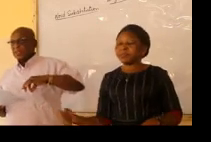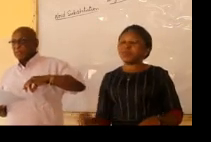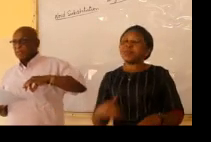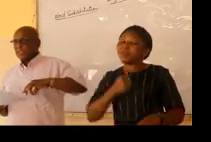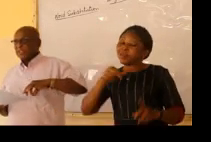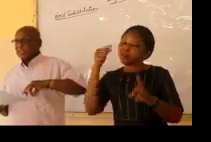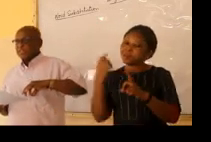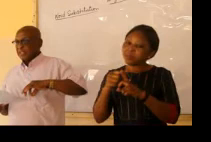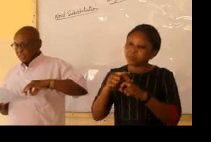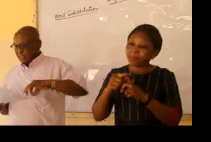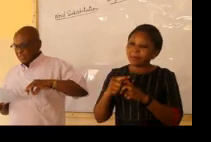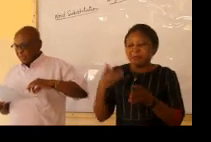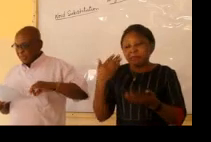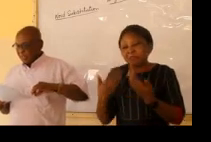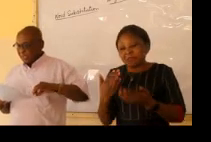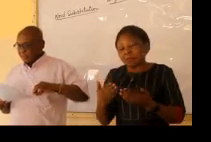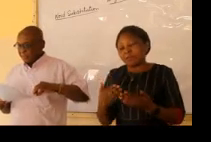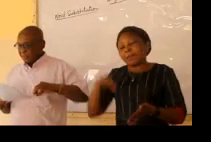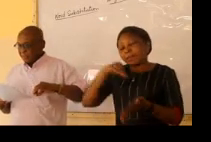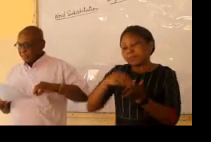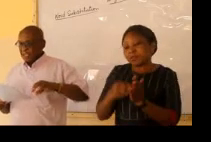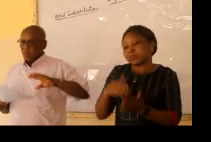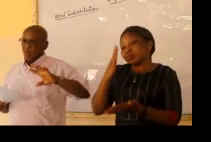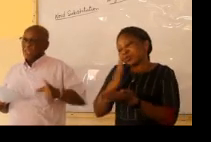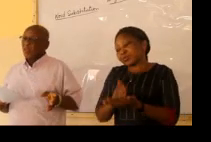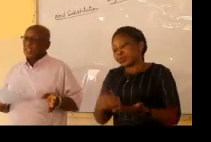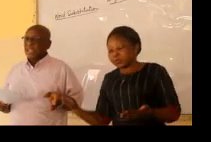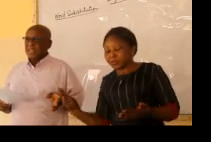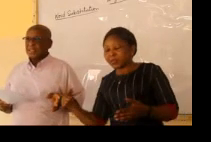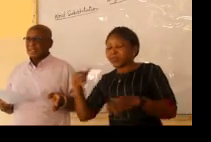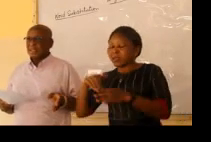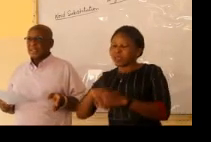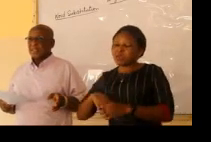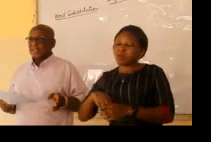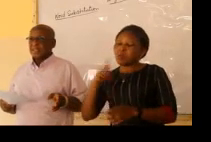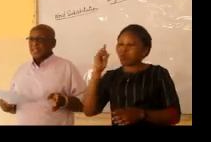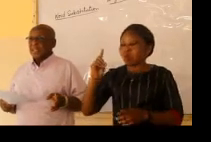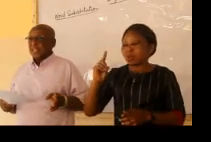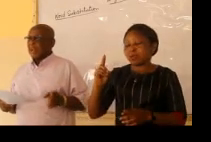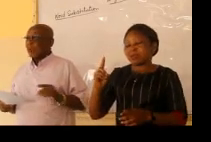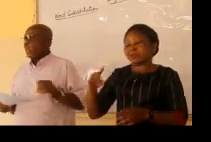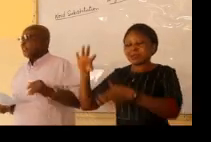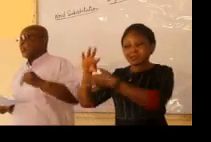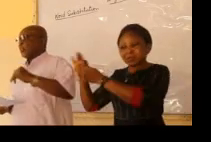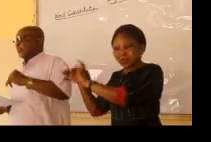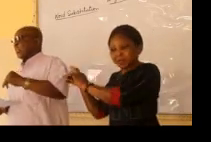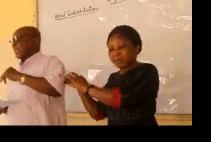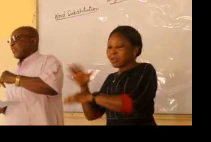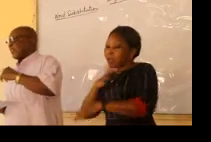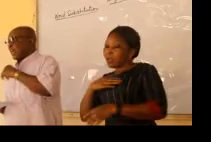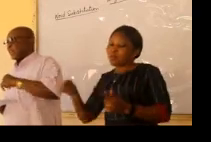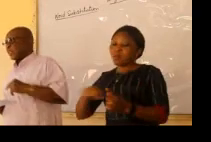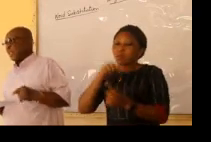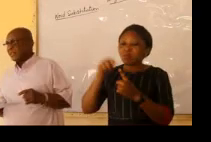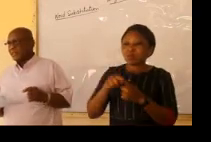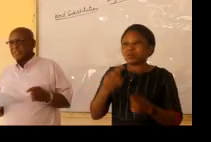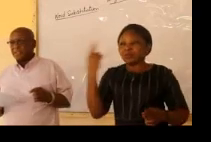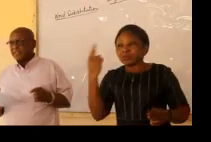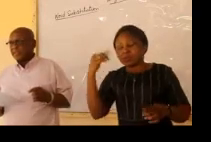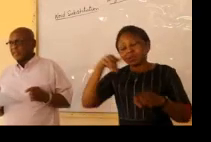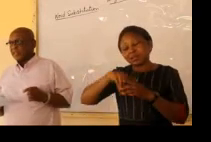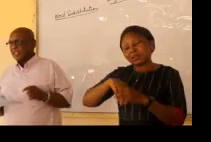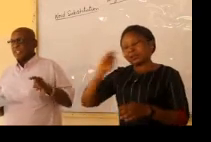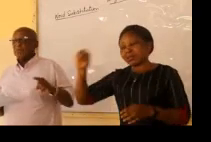might mean something in one context, and when used in another